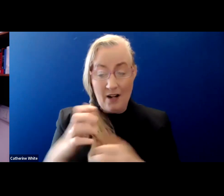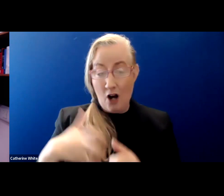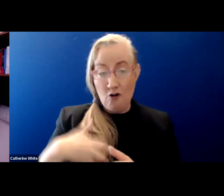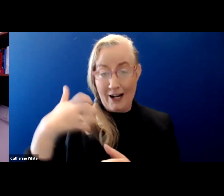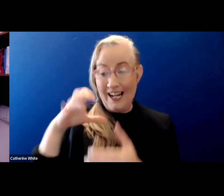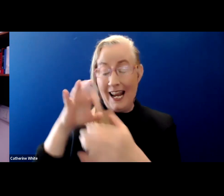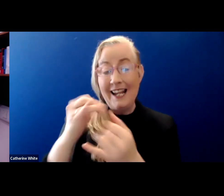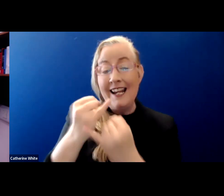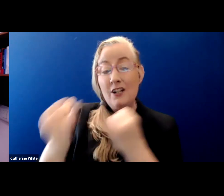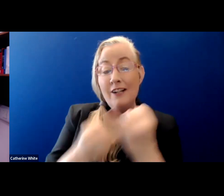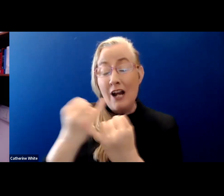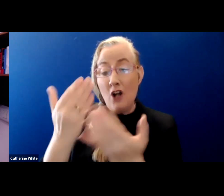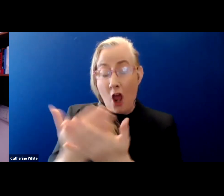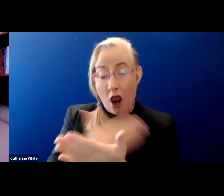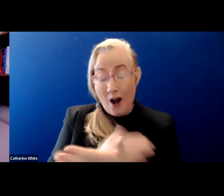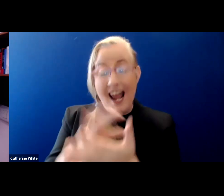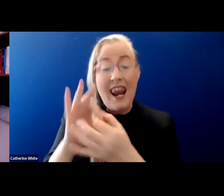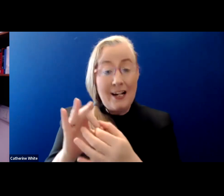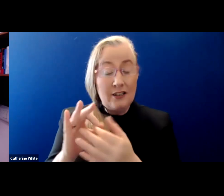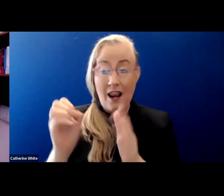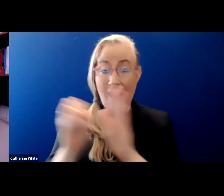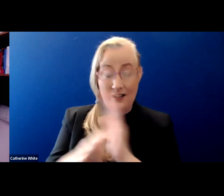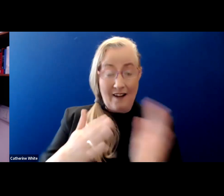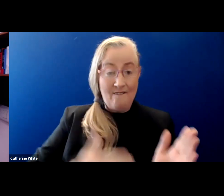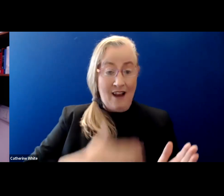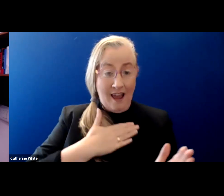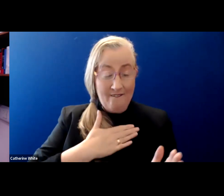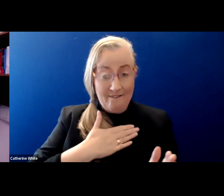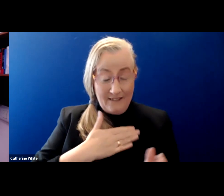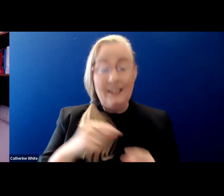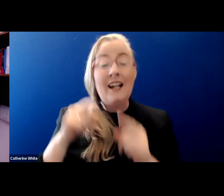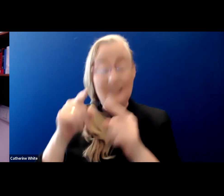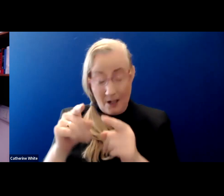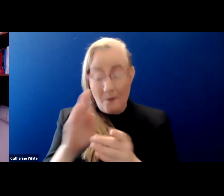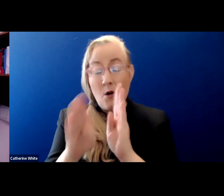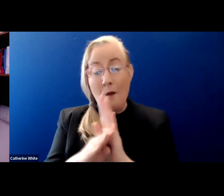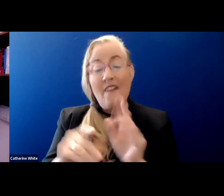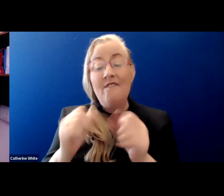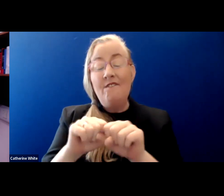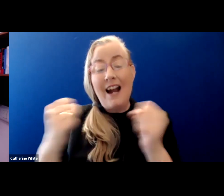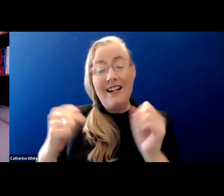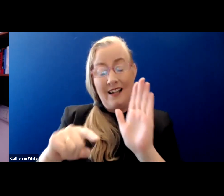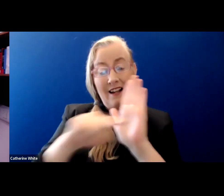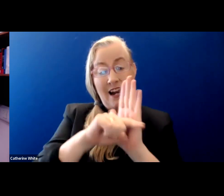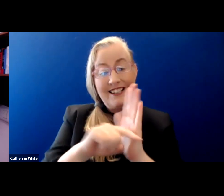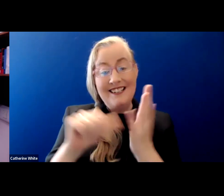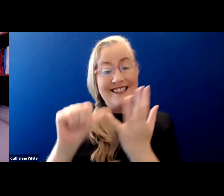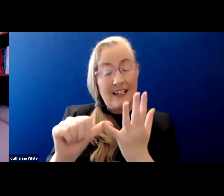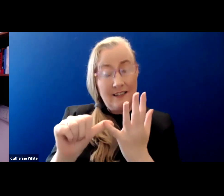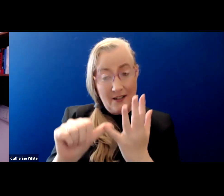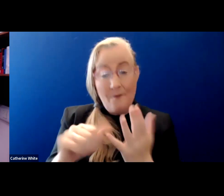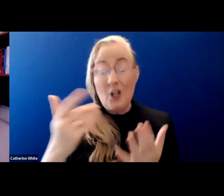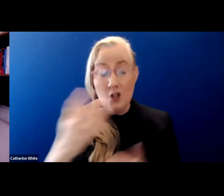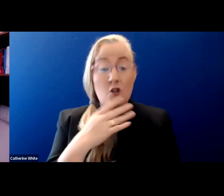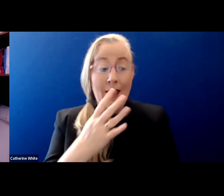international law resulting in deprivation of life ipso facto violate Article 6 of the Covenant. Now, while the committee